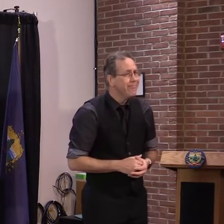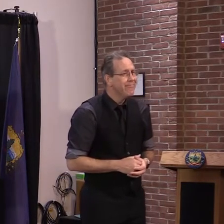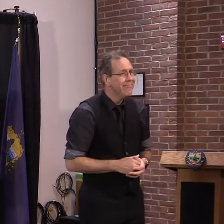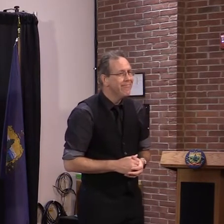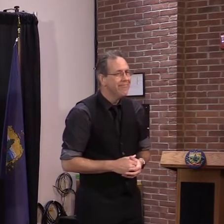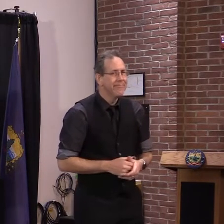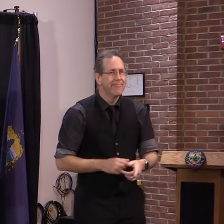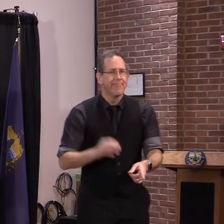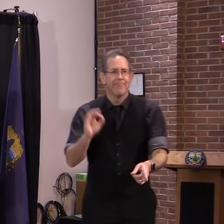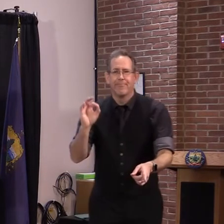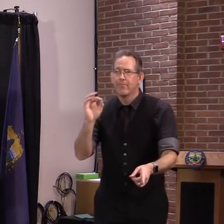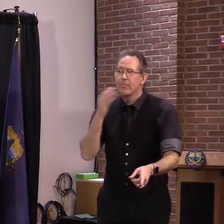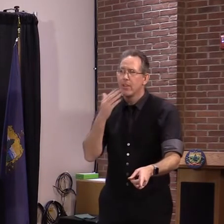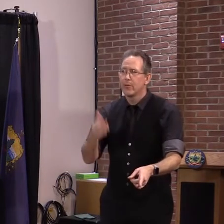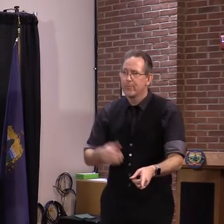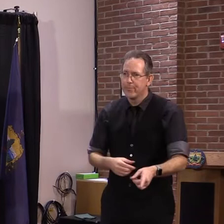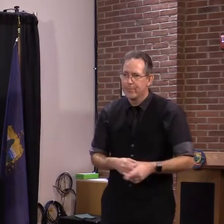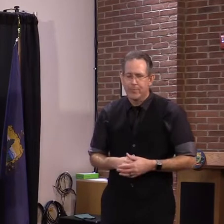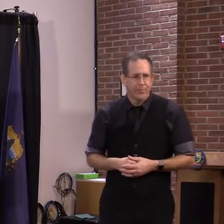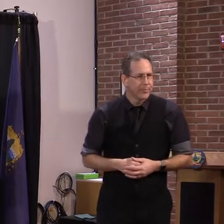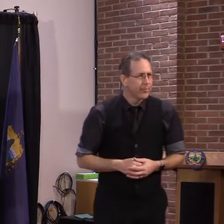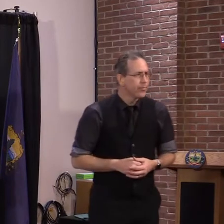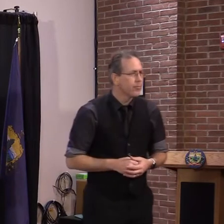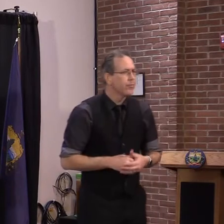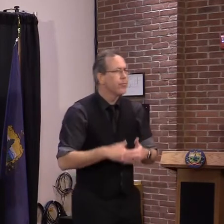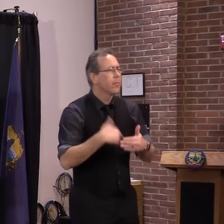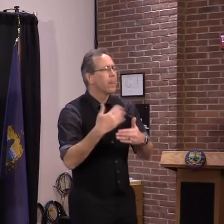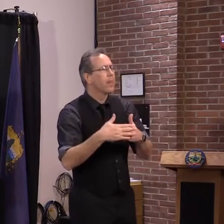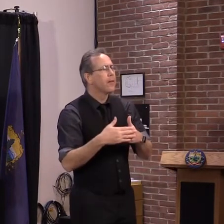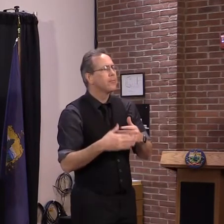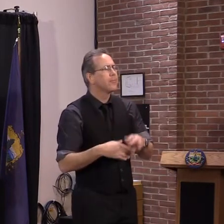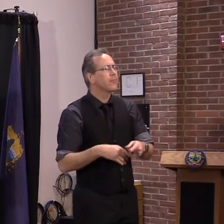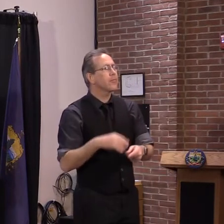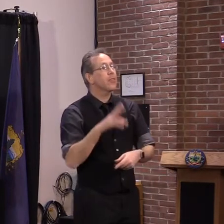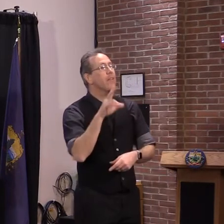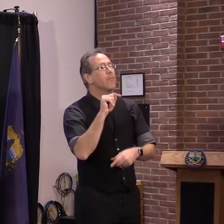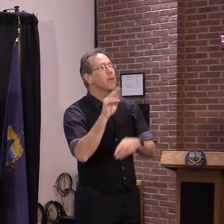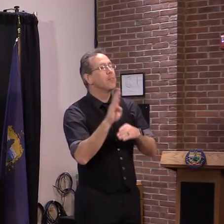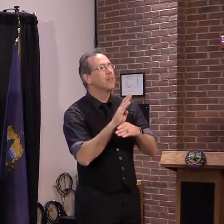Thank you. Tim McQuiston, Vermont Business Magazine.